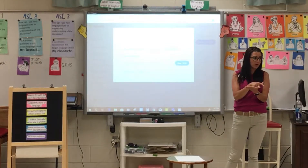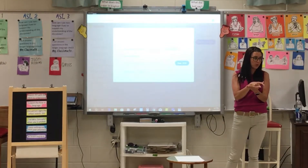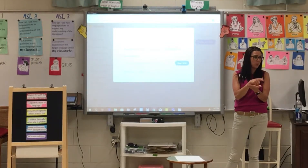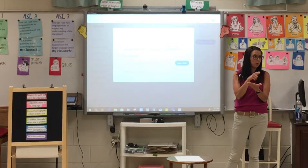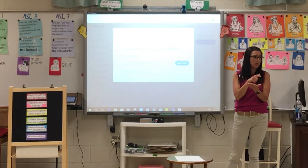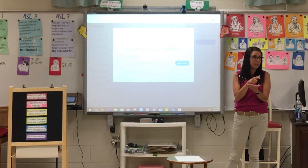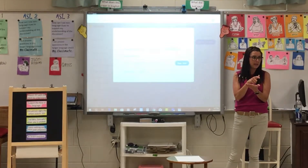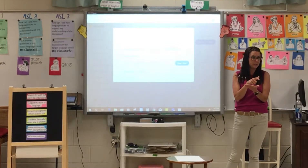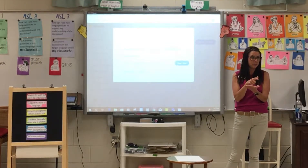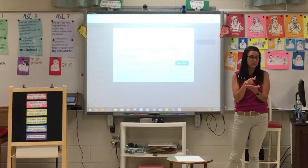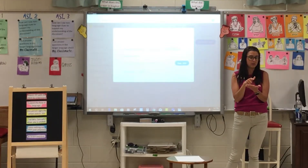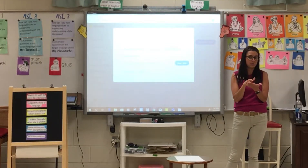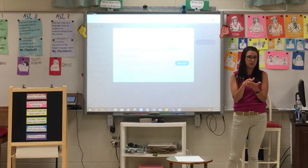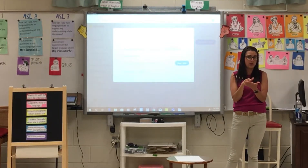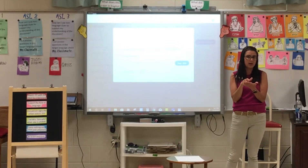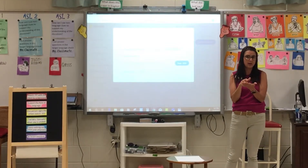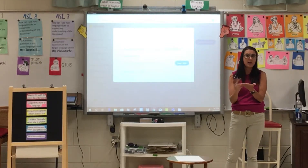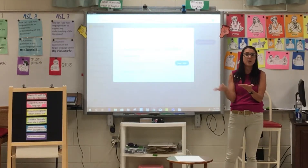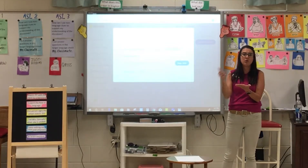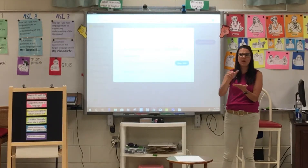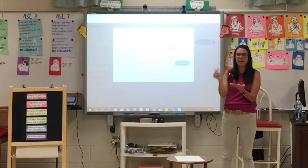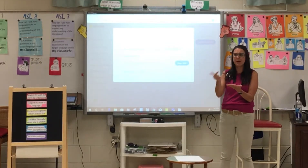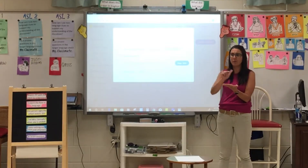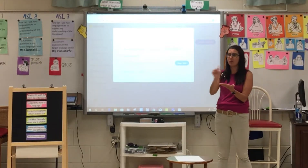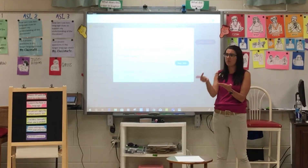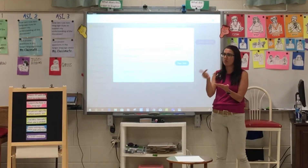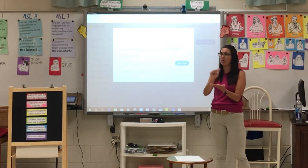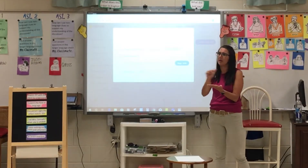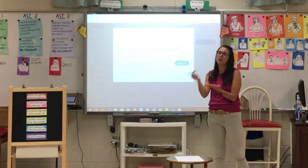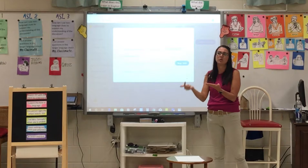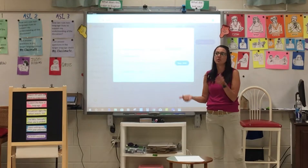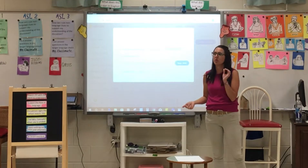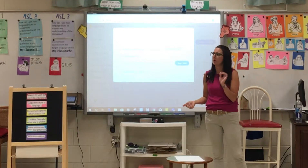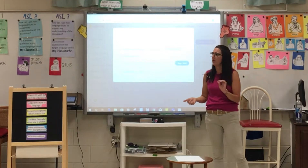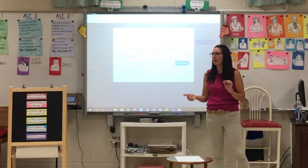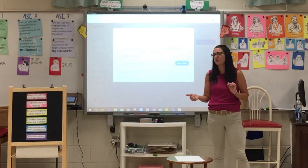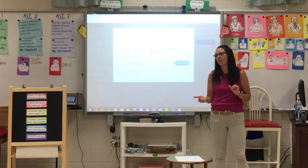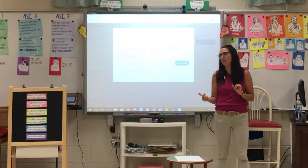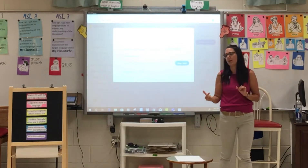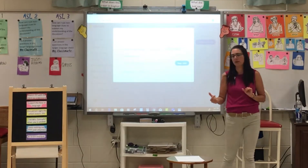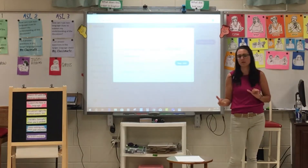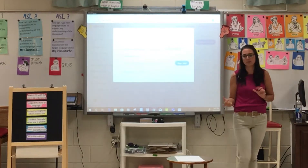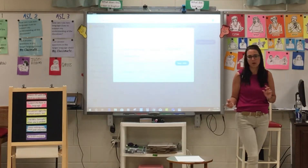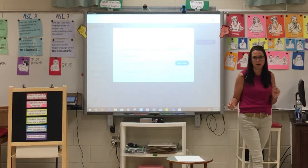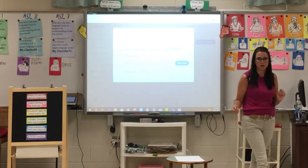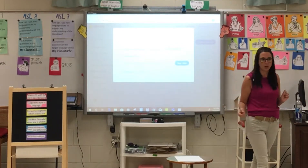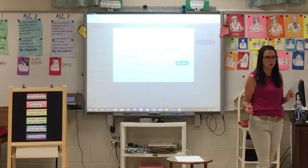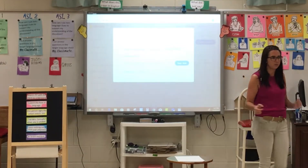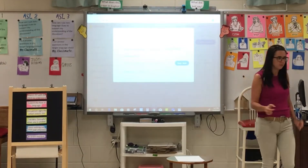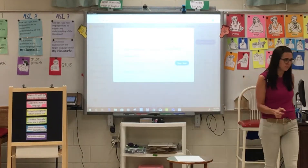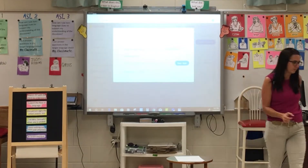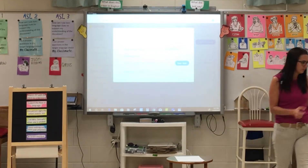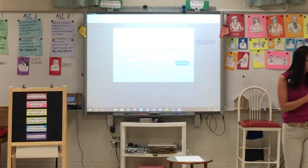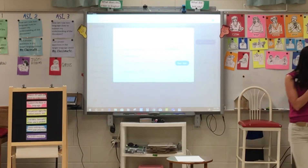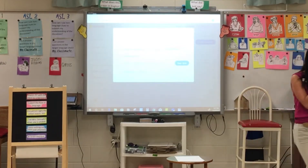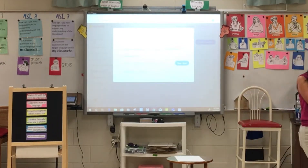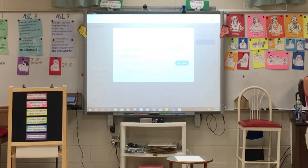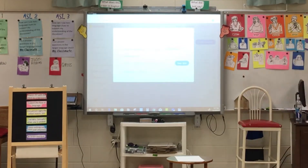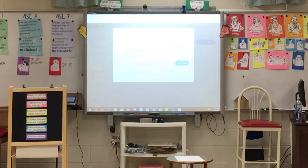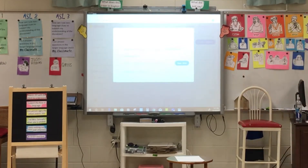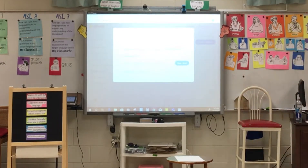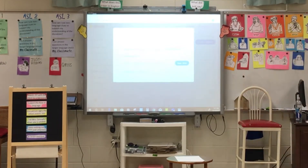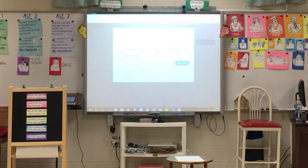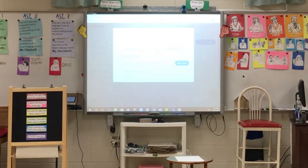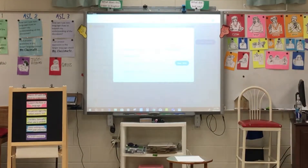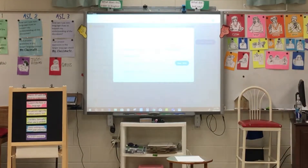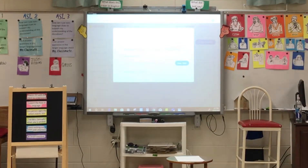person's going to read it, okay? You do that back and forth till you're done. It should only take us a few minutes. All right, go.